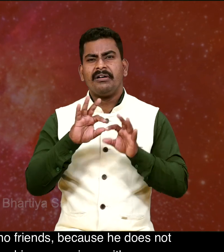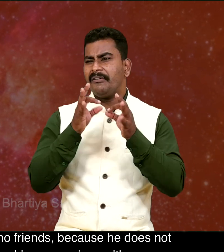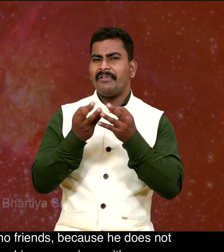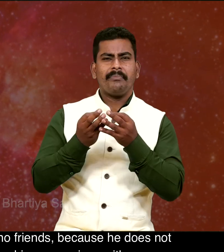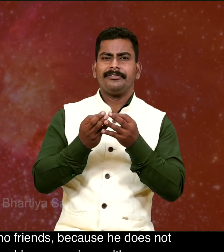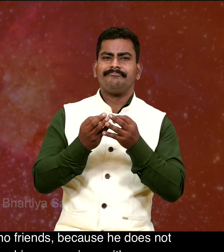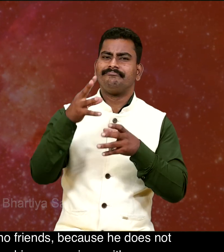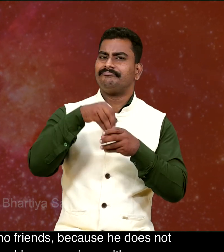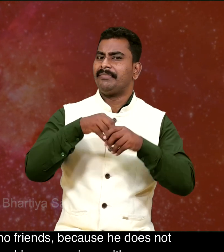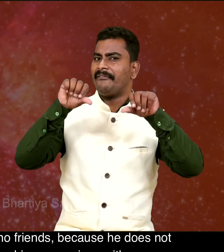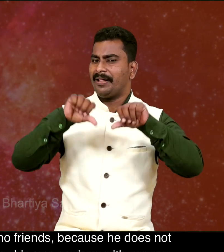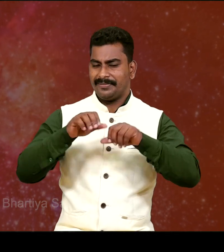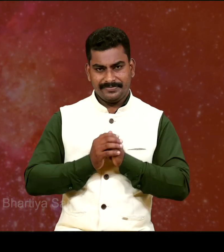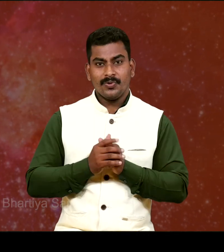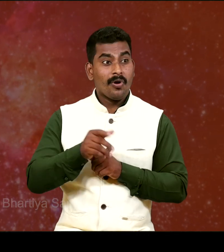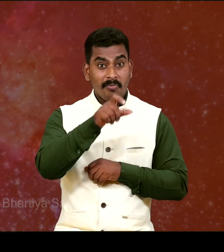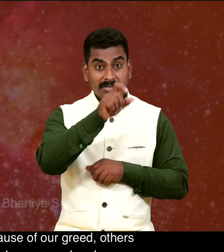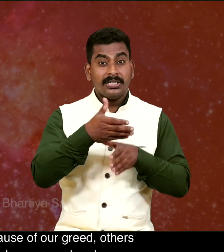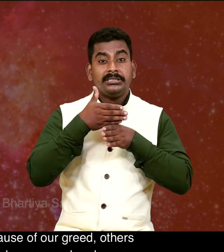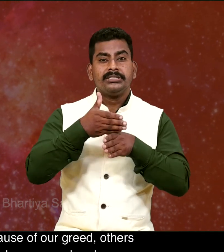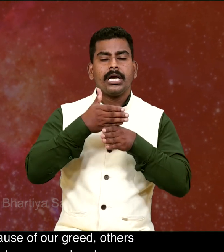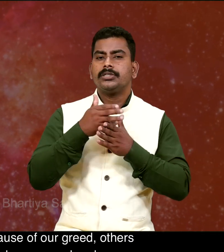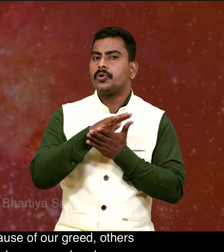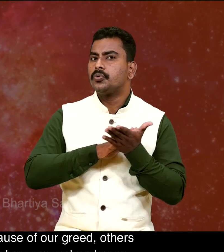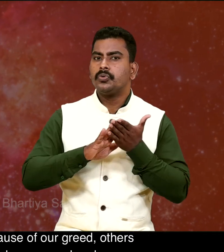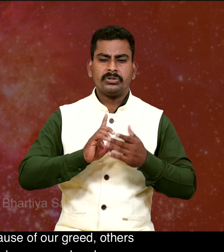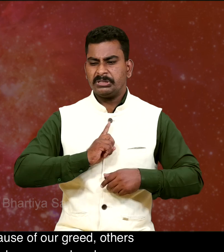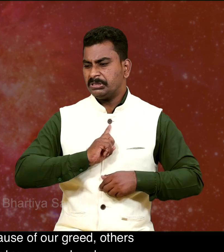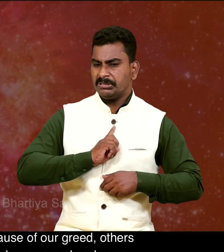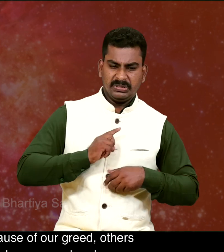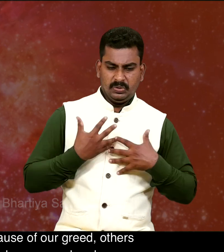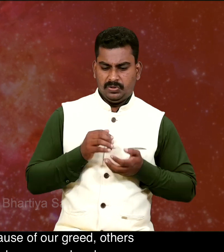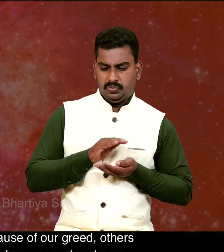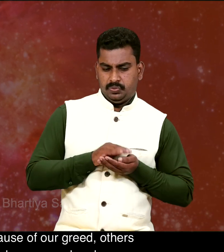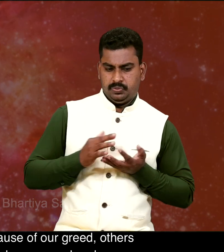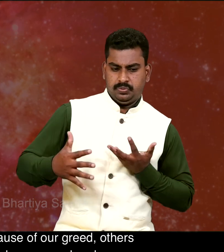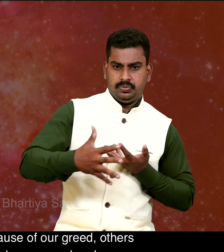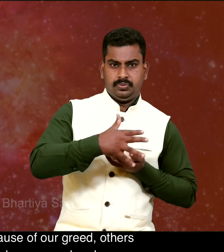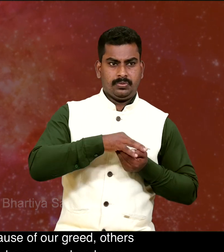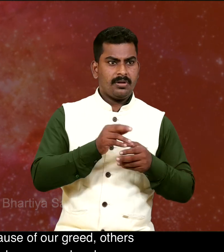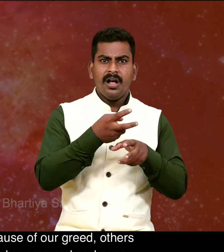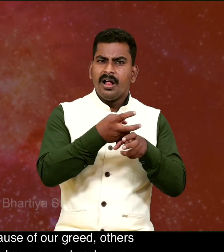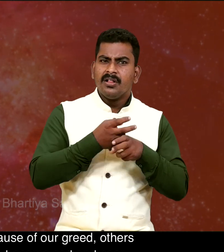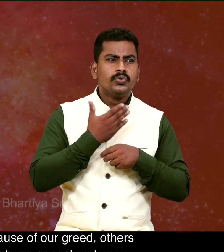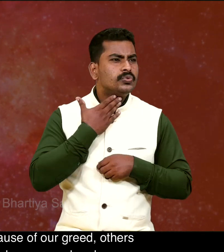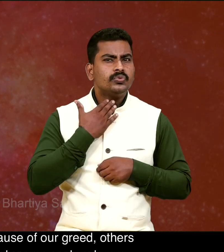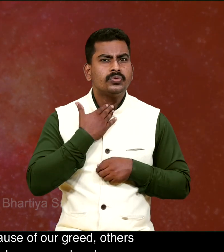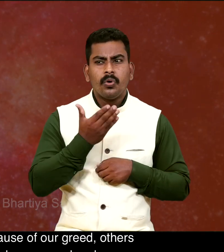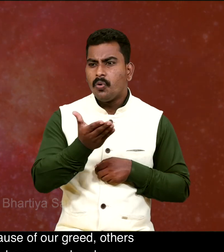anyone. Because of our greed, others can become sad and poor.